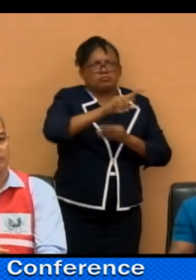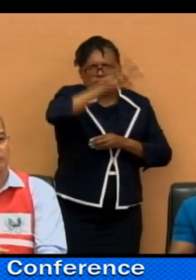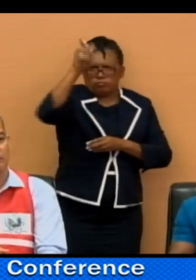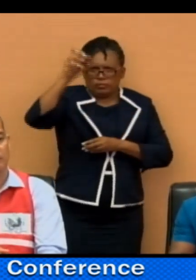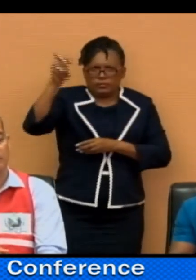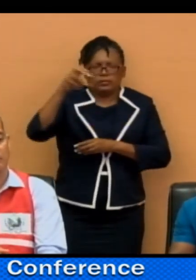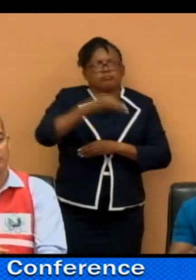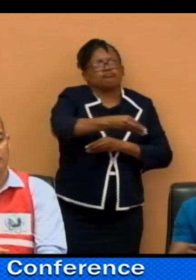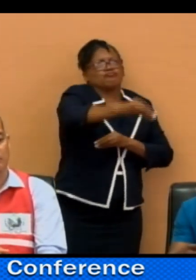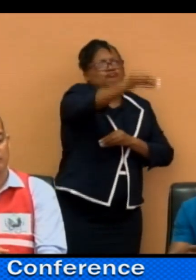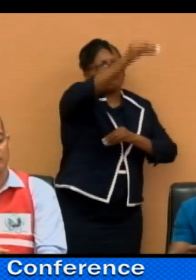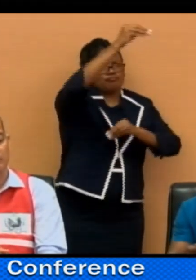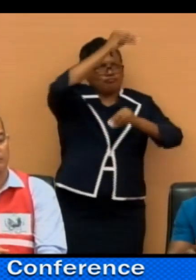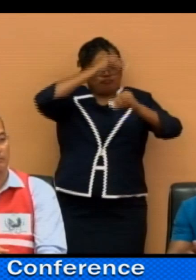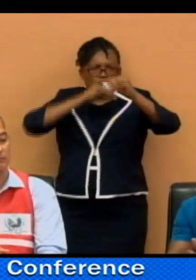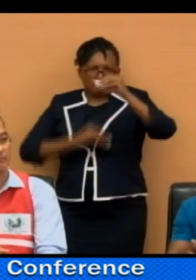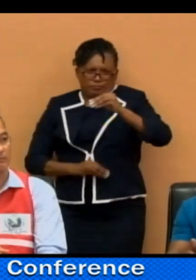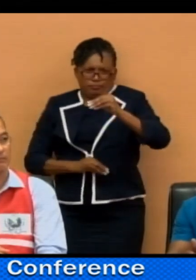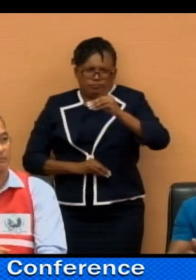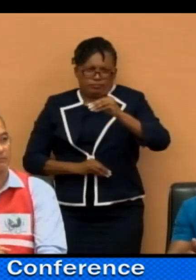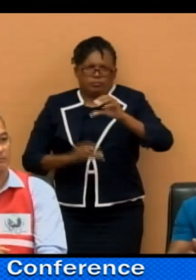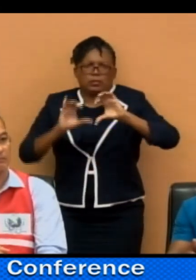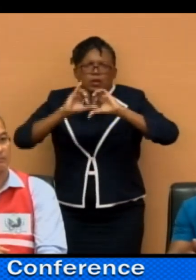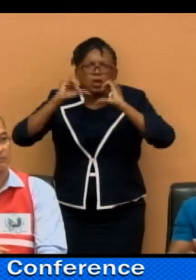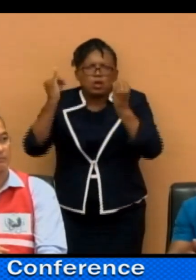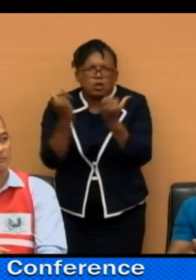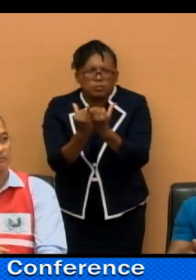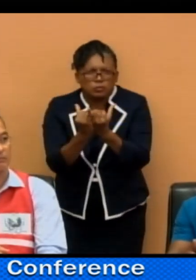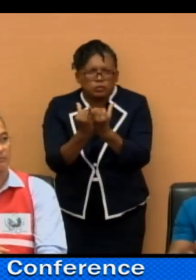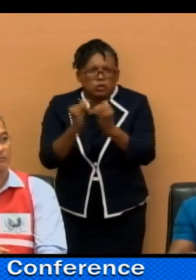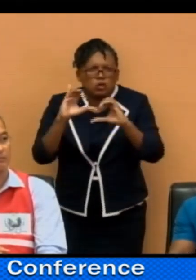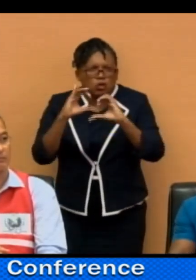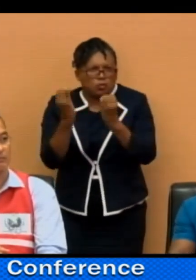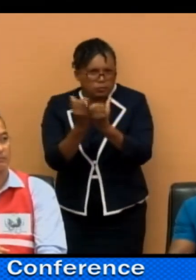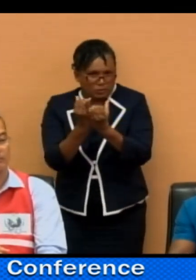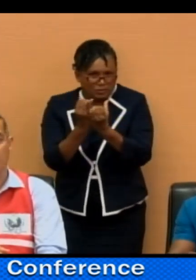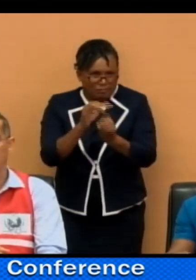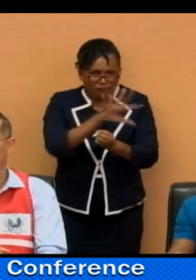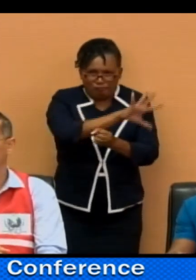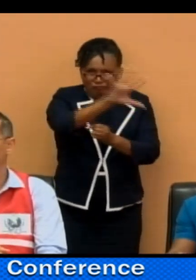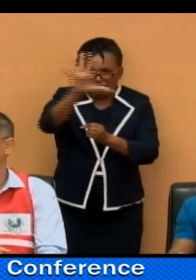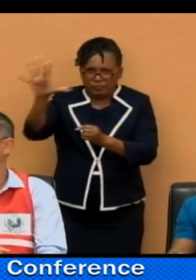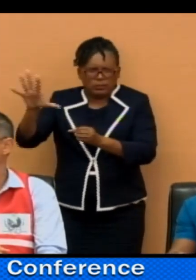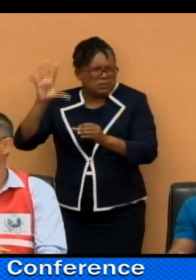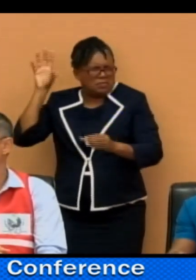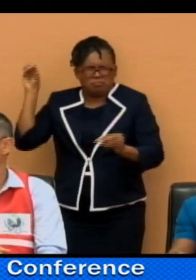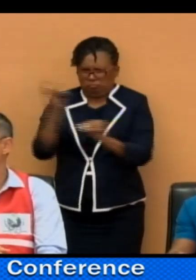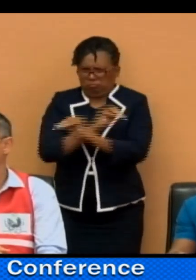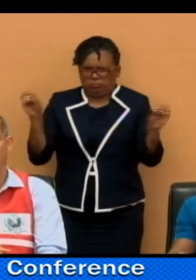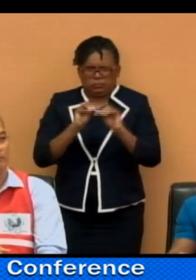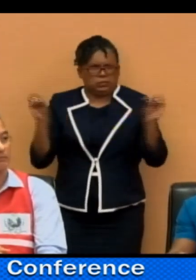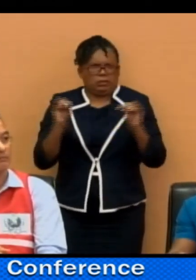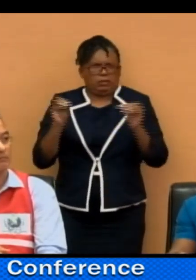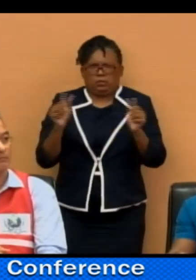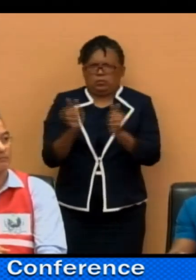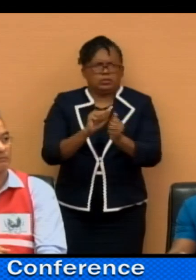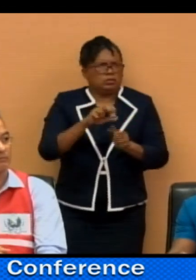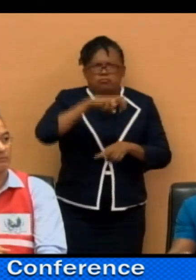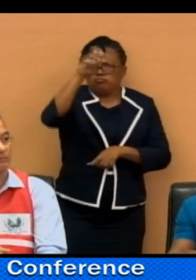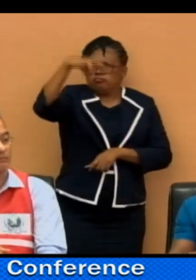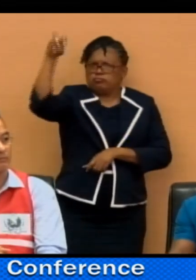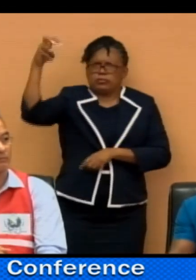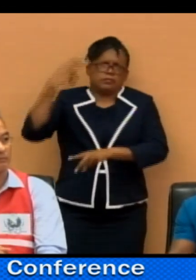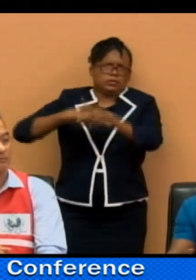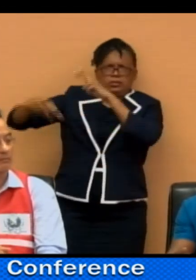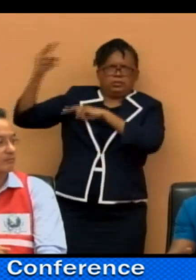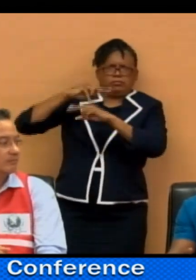Community transmission is when someone shows up with COVID who has had no links whatsoever with a travel history. They